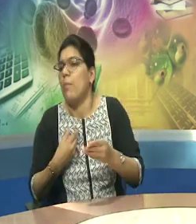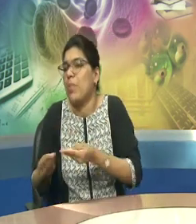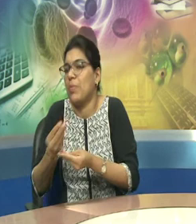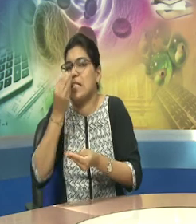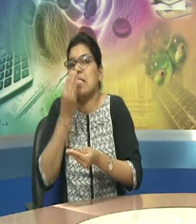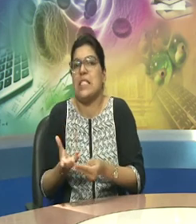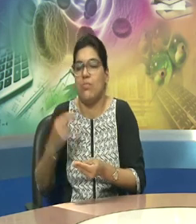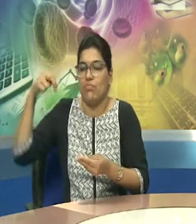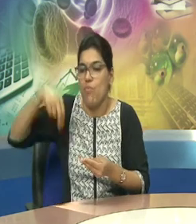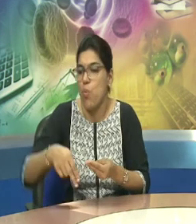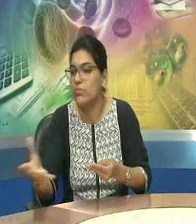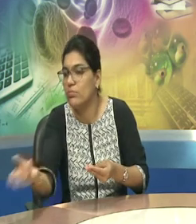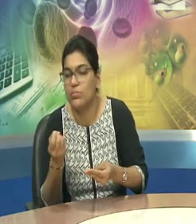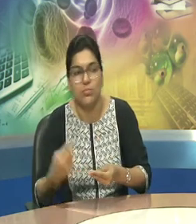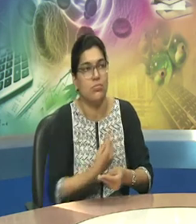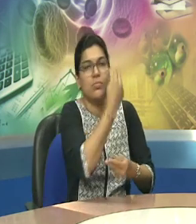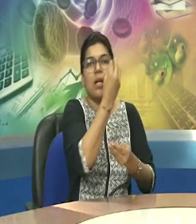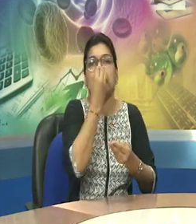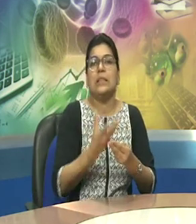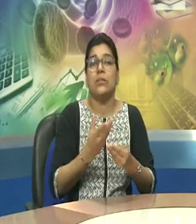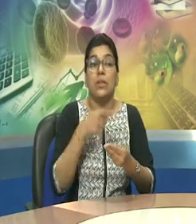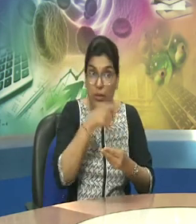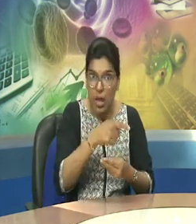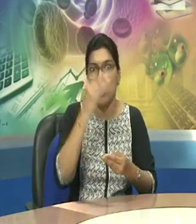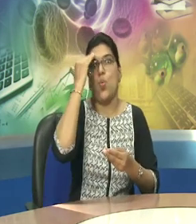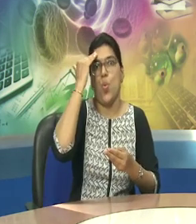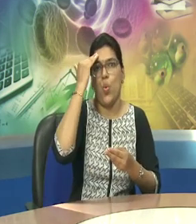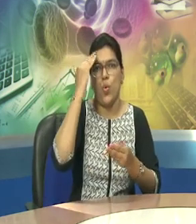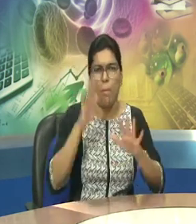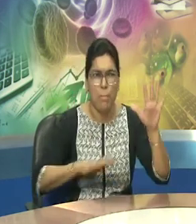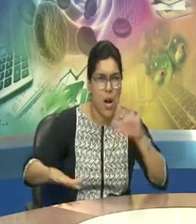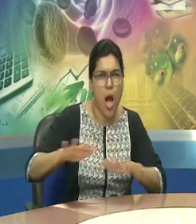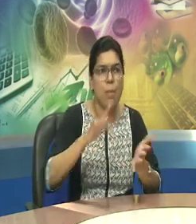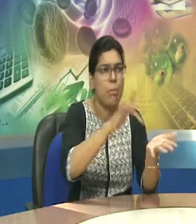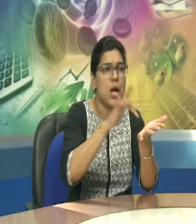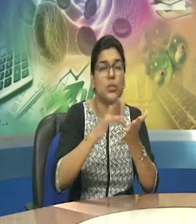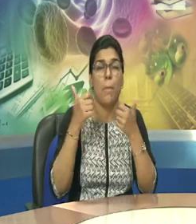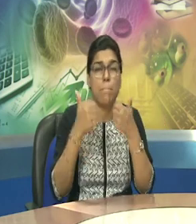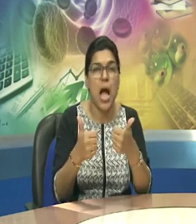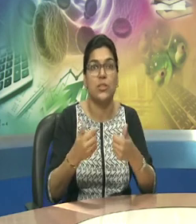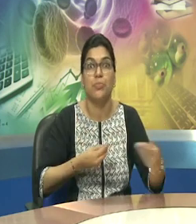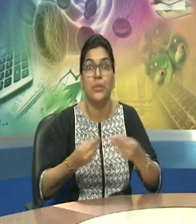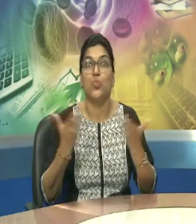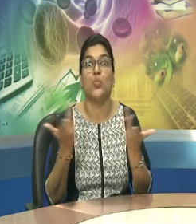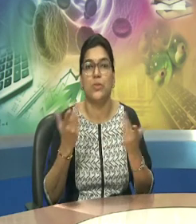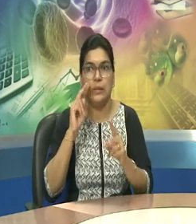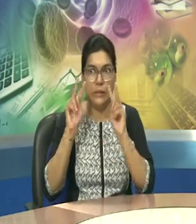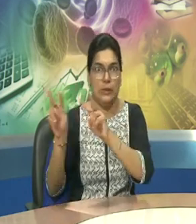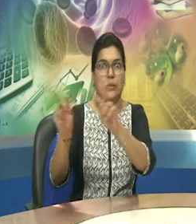your business so it can be easy for both the customers and the